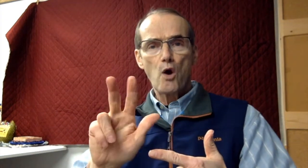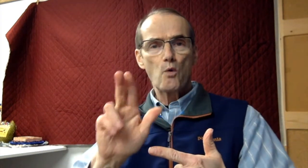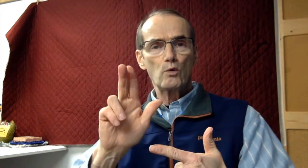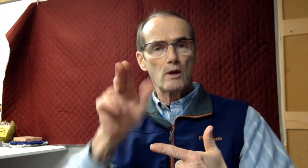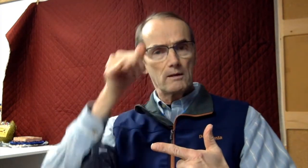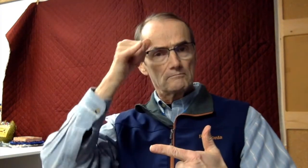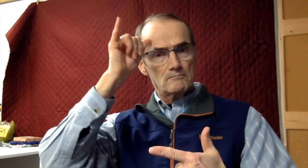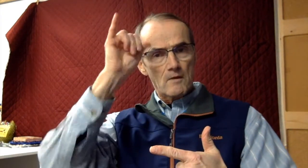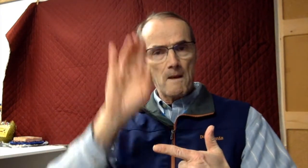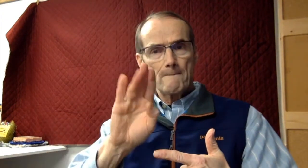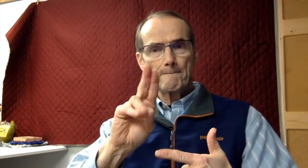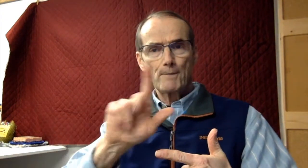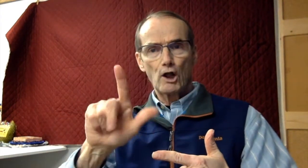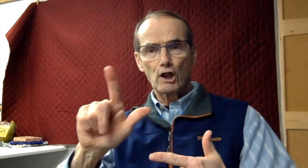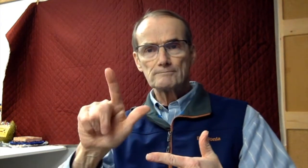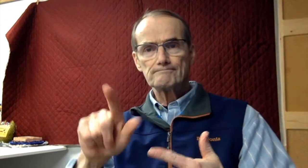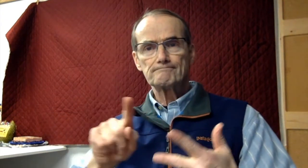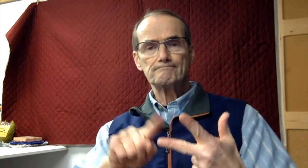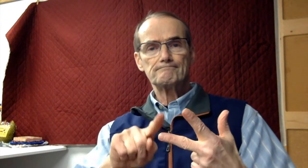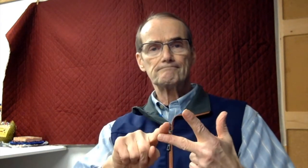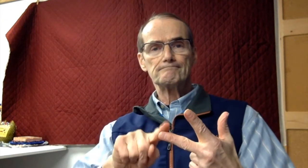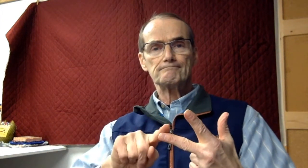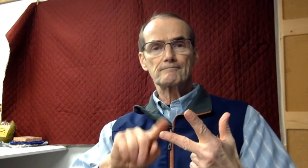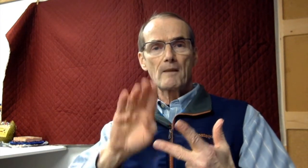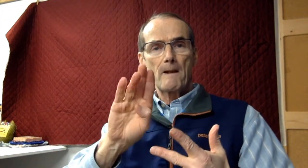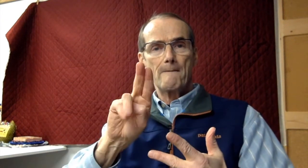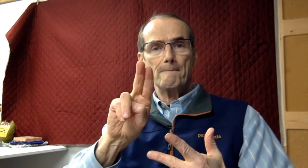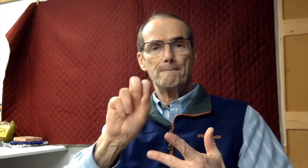along with a 3-year-old bull,